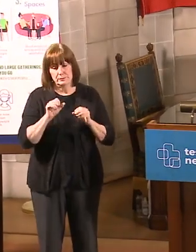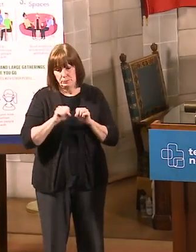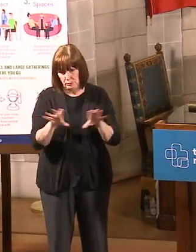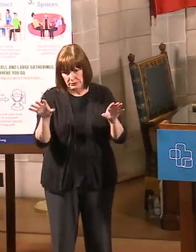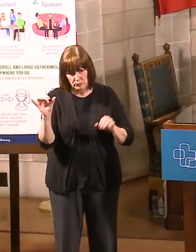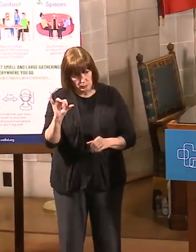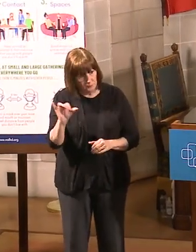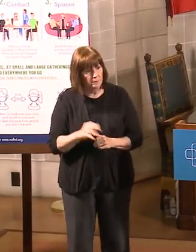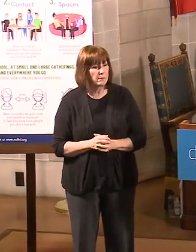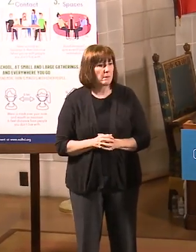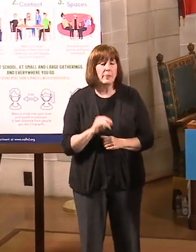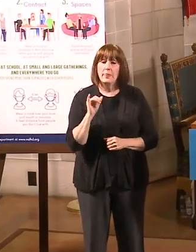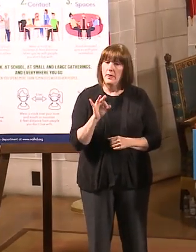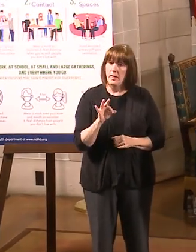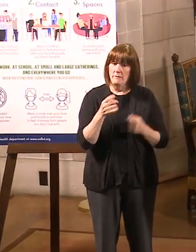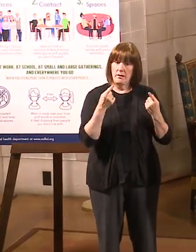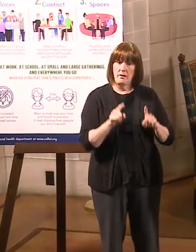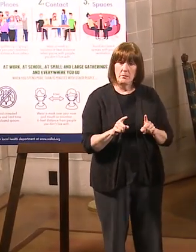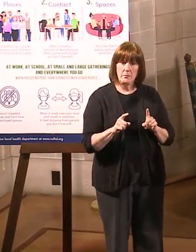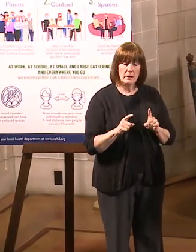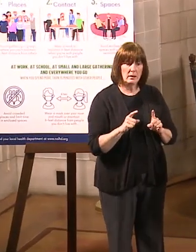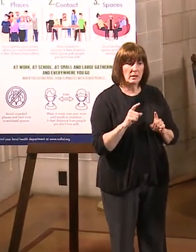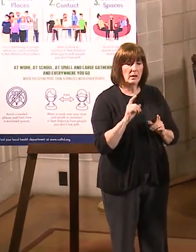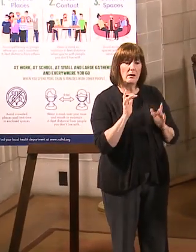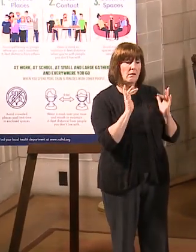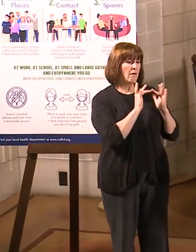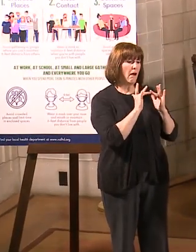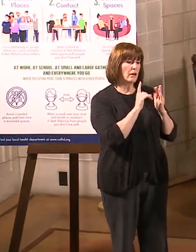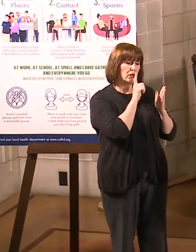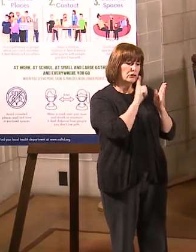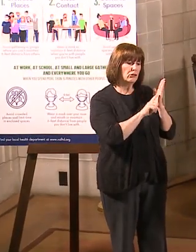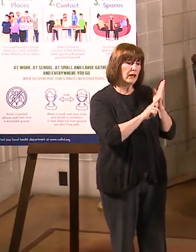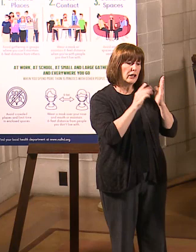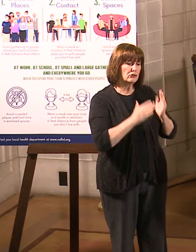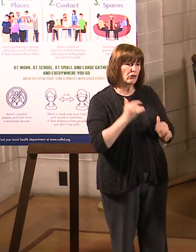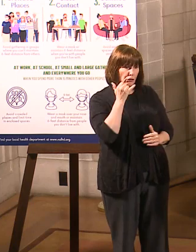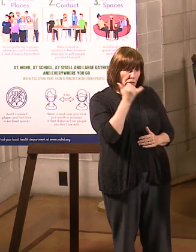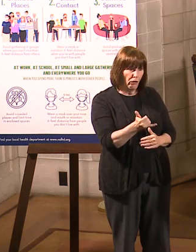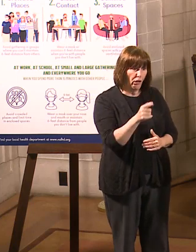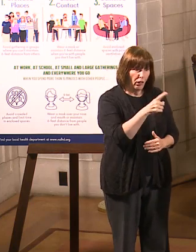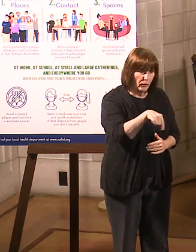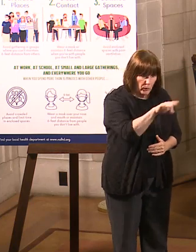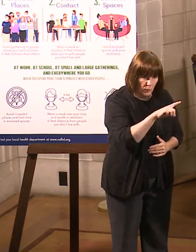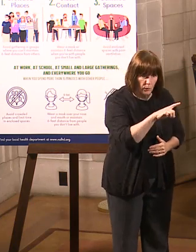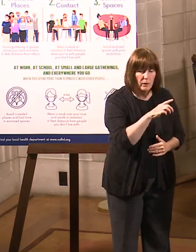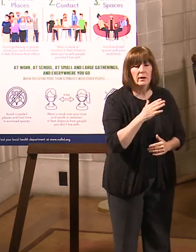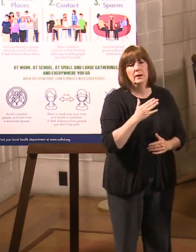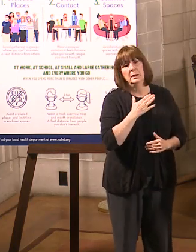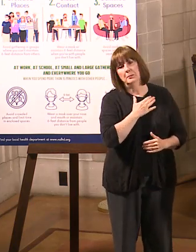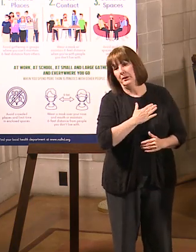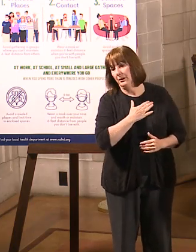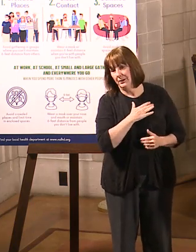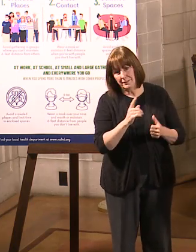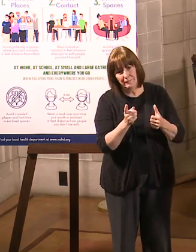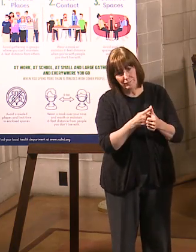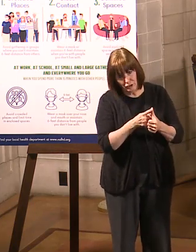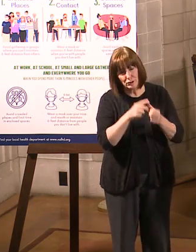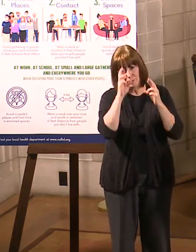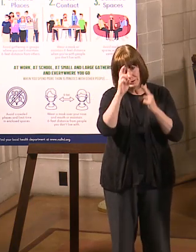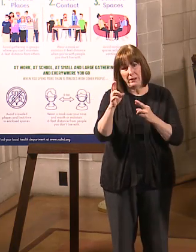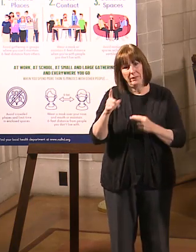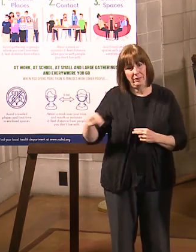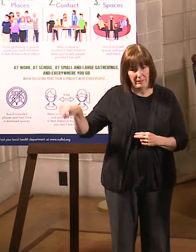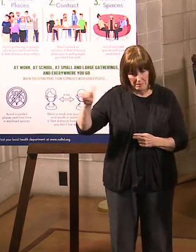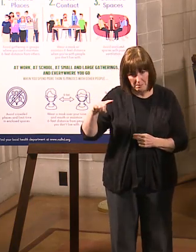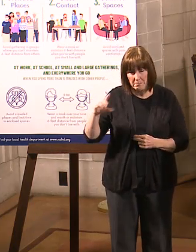well. And of course, if you do get contacted by our contact tracers, please, first of all, treat them with respect and treat